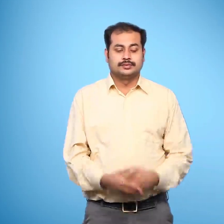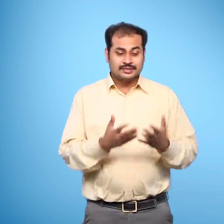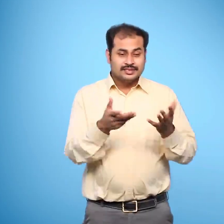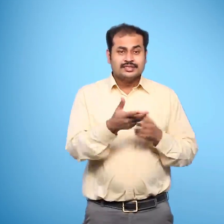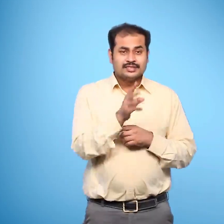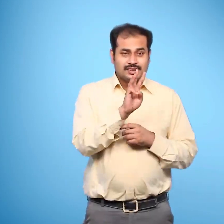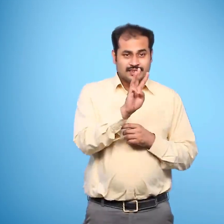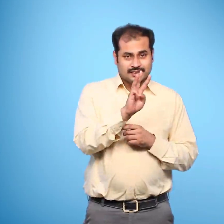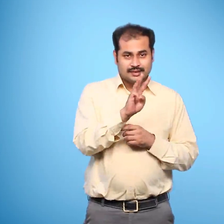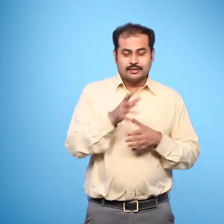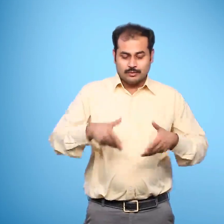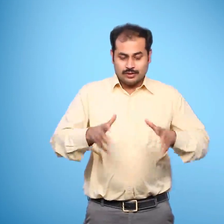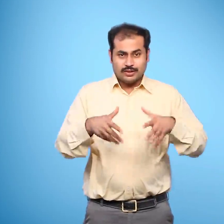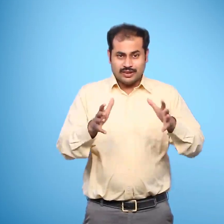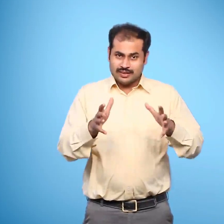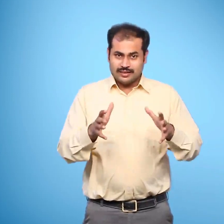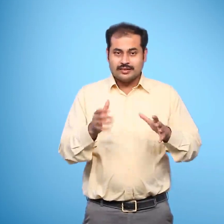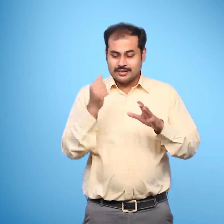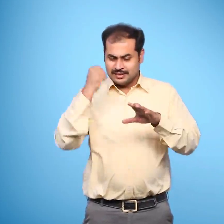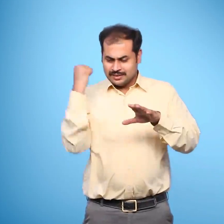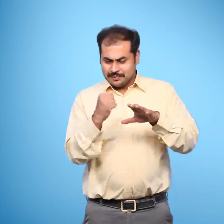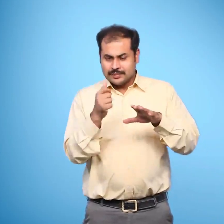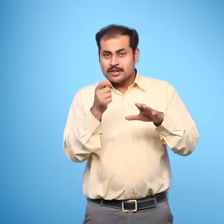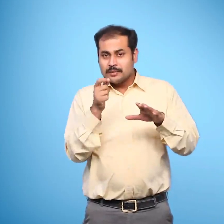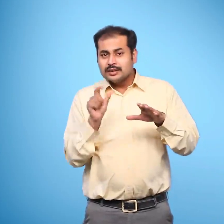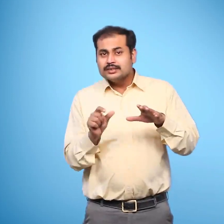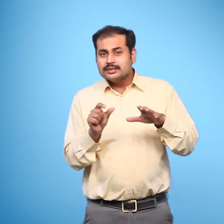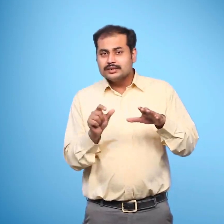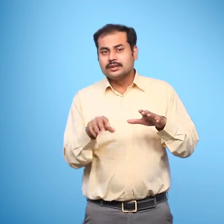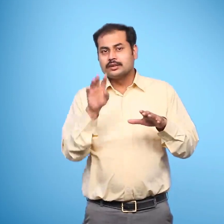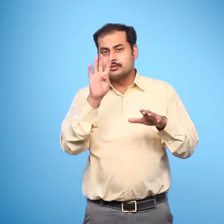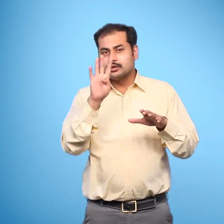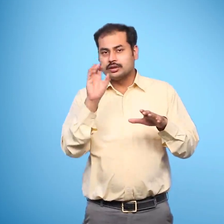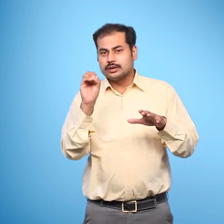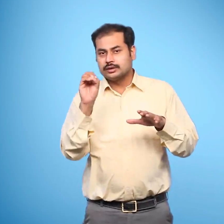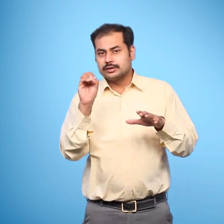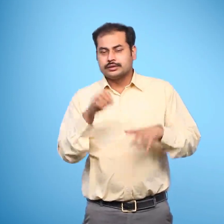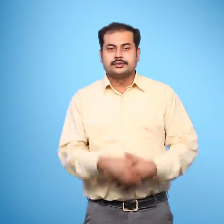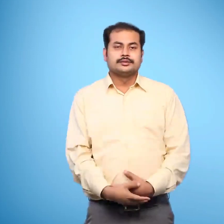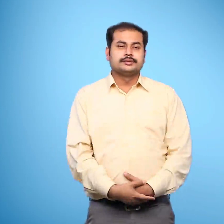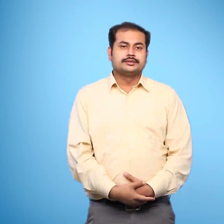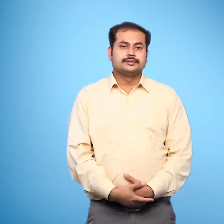Item 3. Football. Price tag is rupees 40.